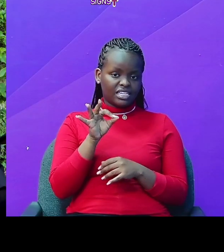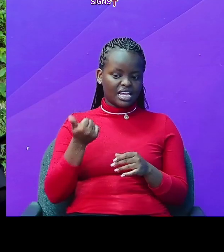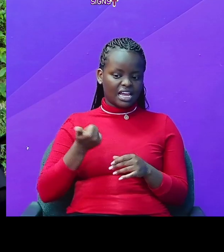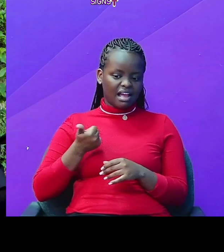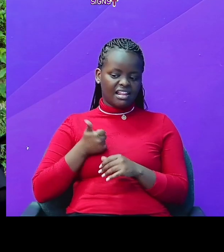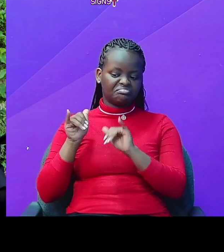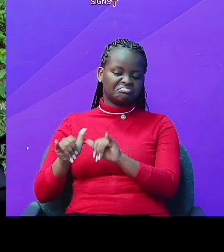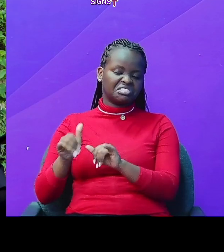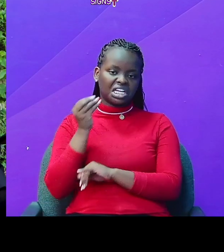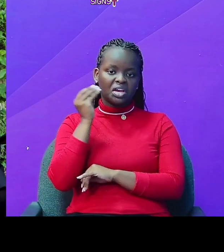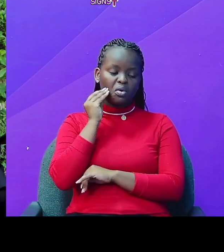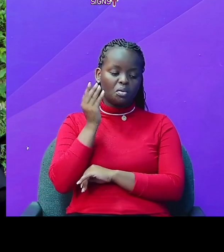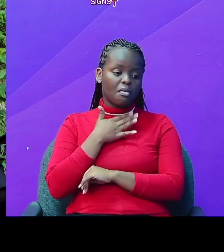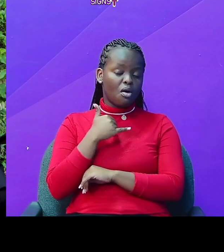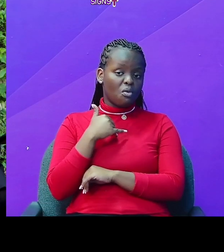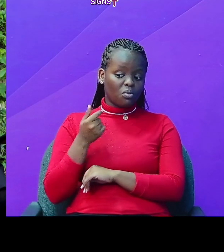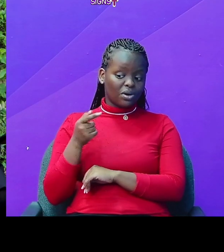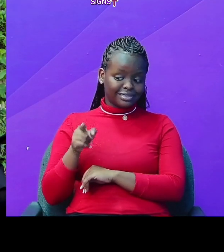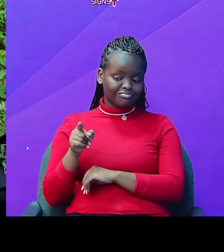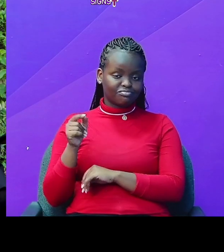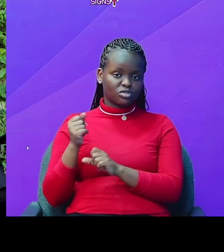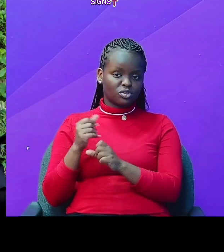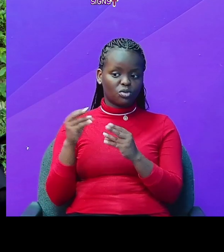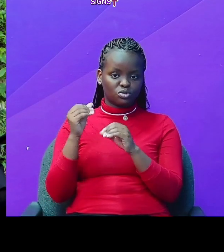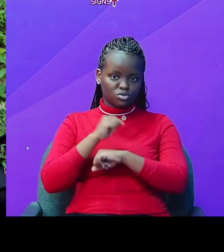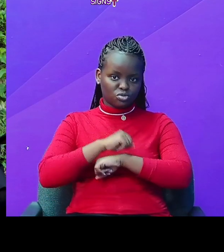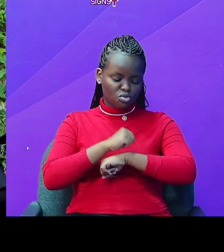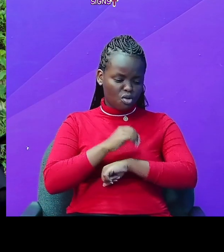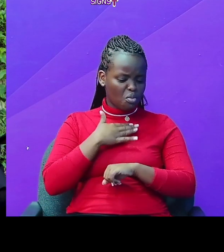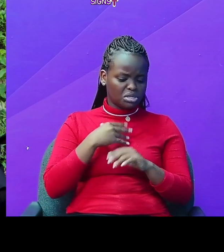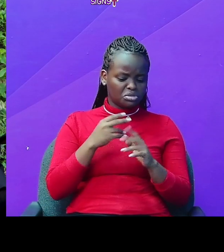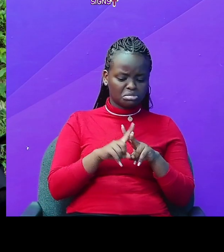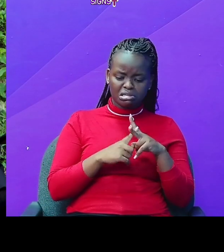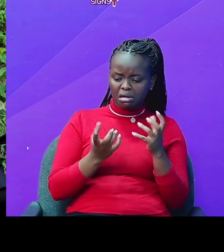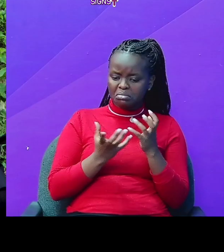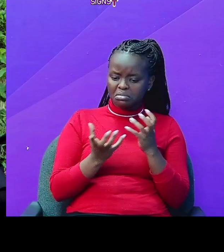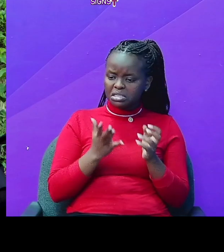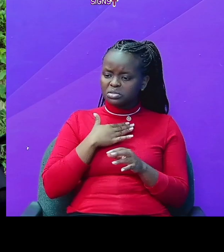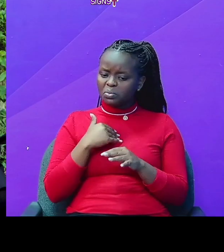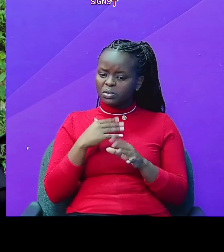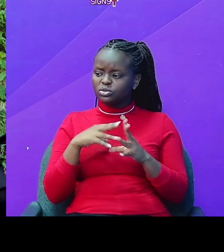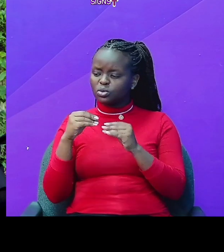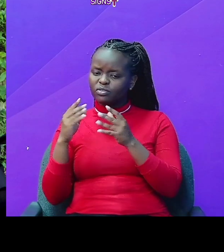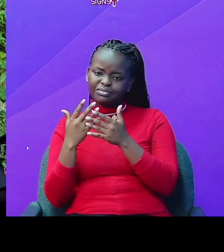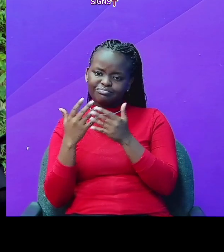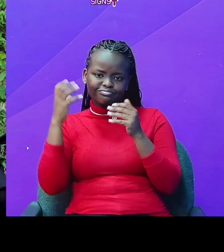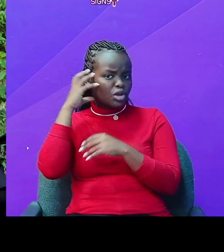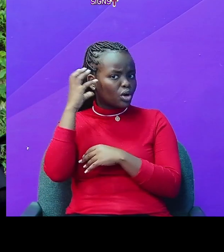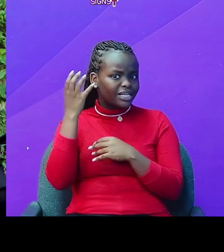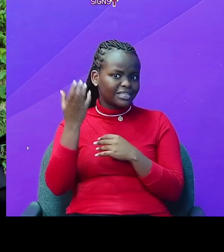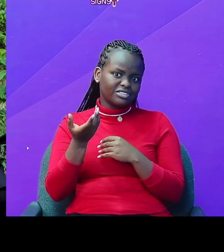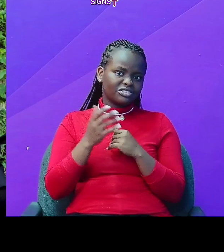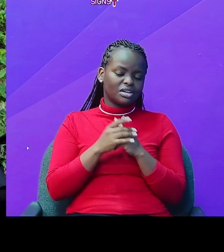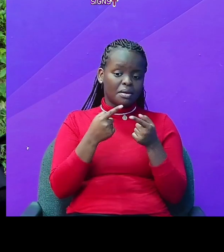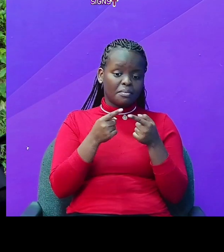home. Like you want to go to school, or maybe you want to start a business, or you want to go to a course or something, but maybe